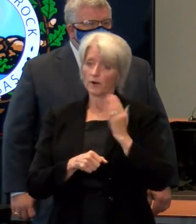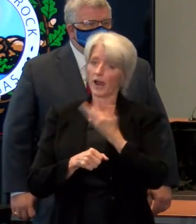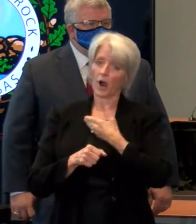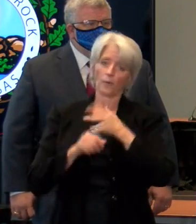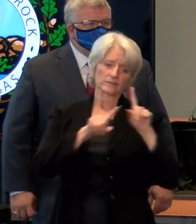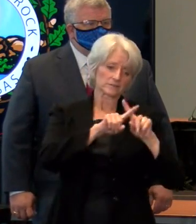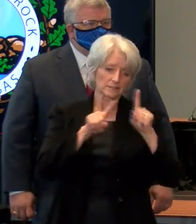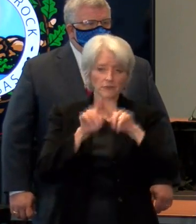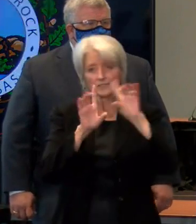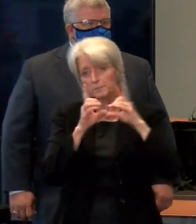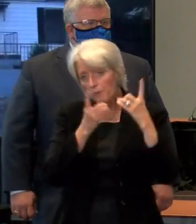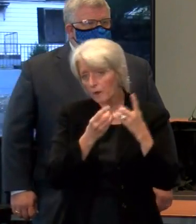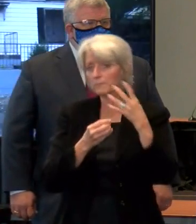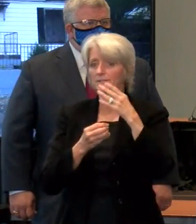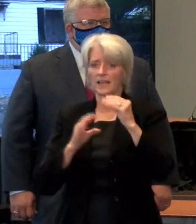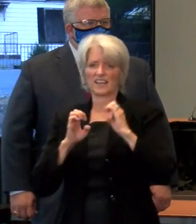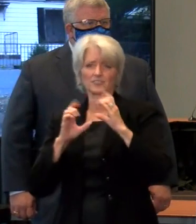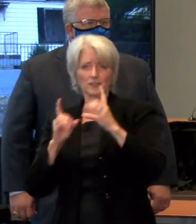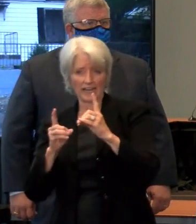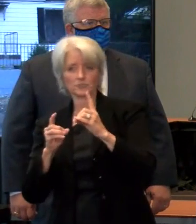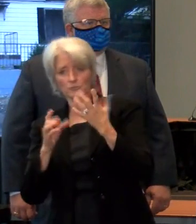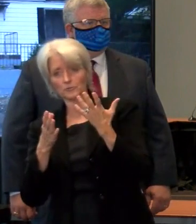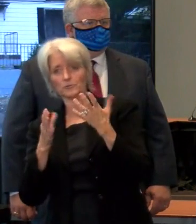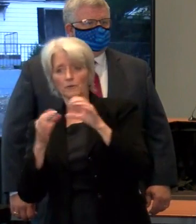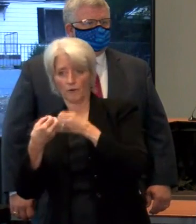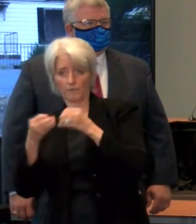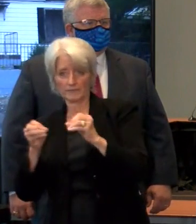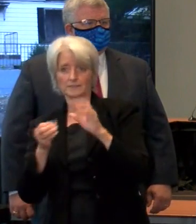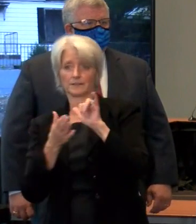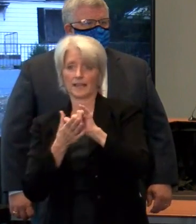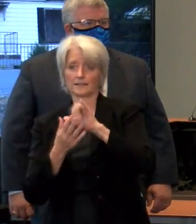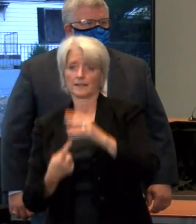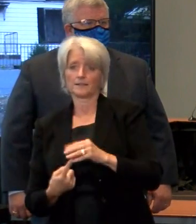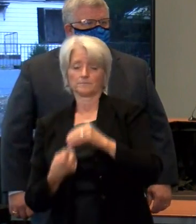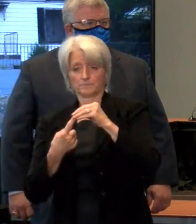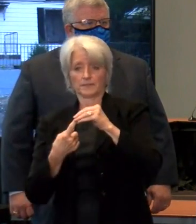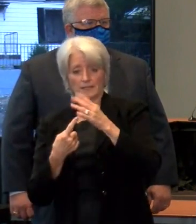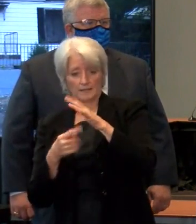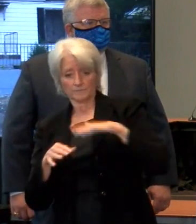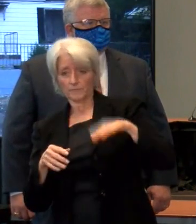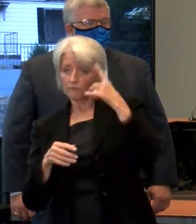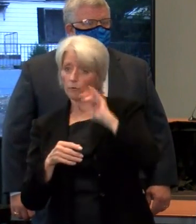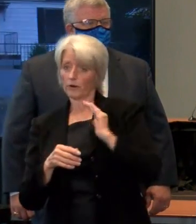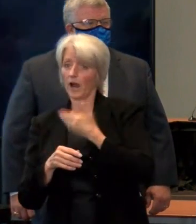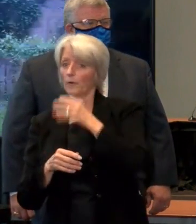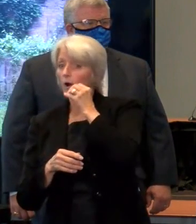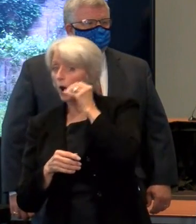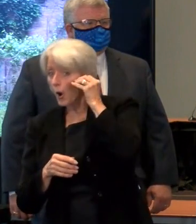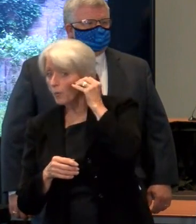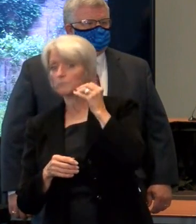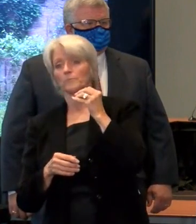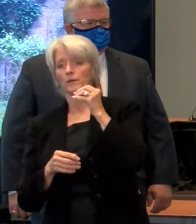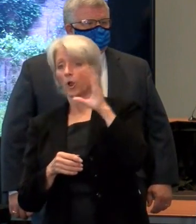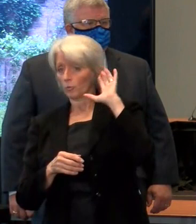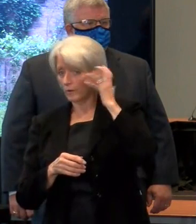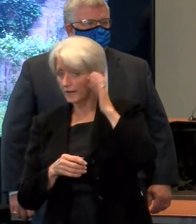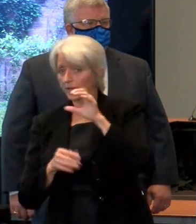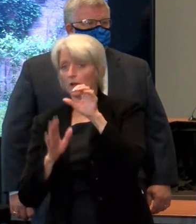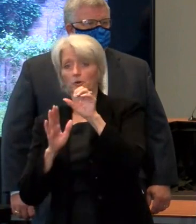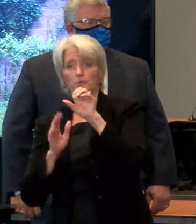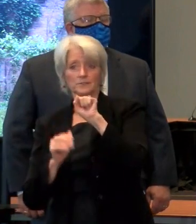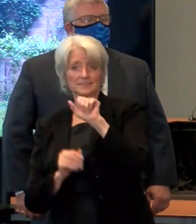and units that needed extra space. It is home to our public radio stations, KUAR,